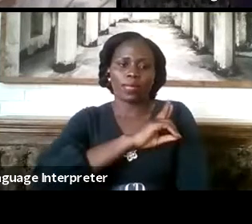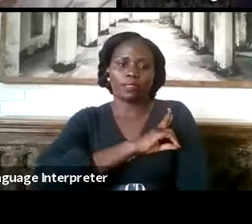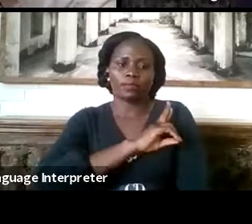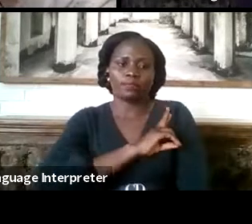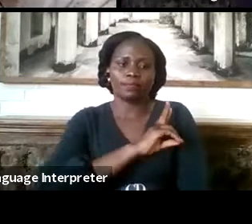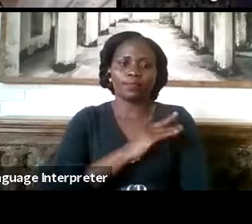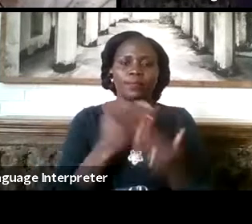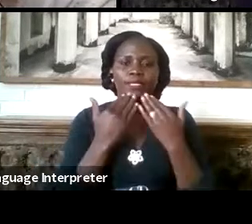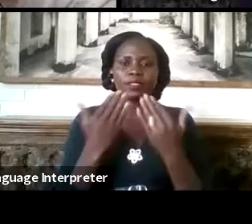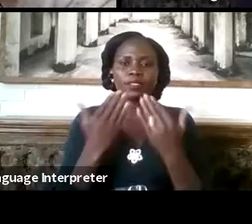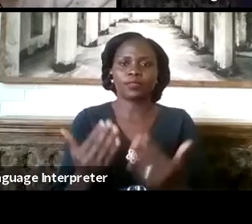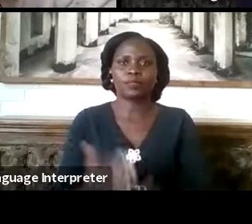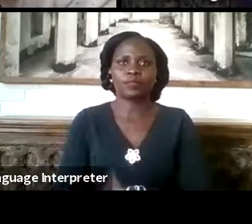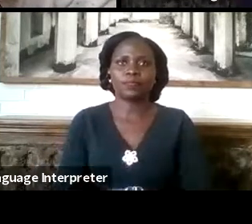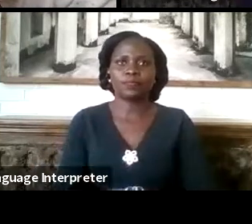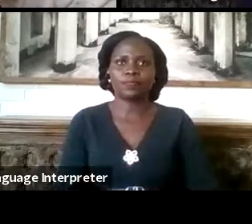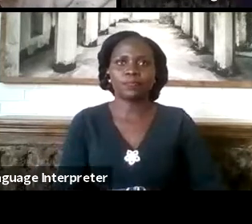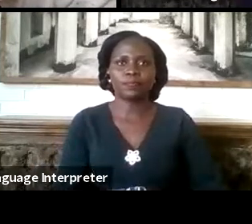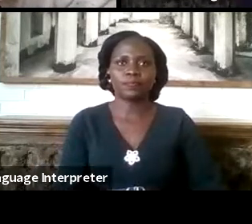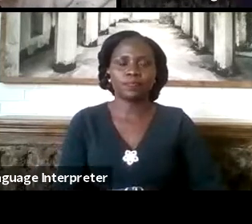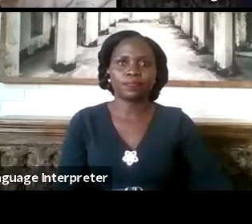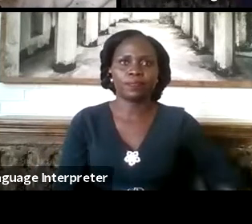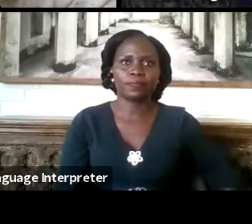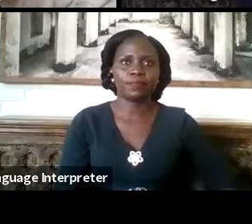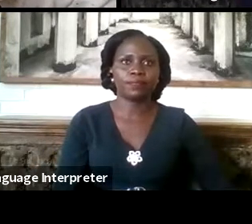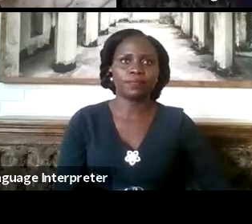Robert, still have the floor.